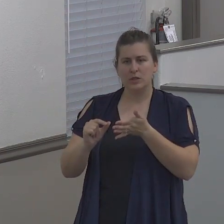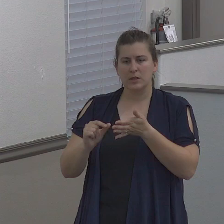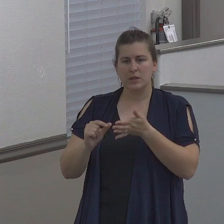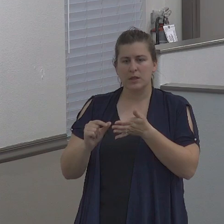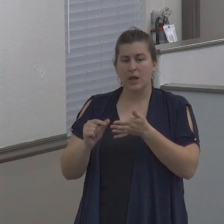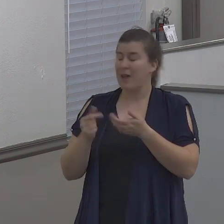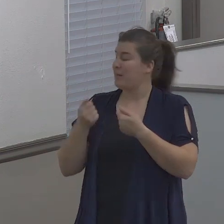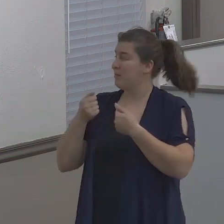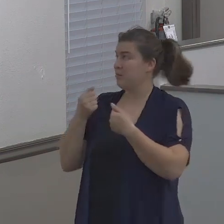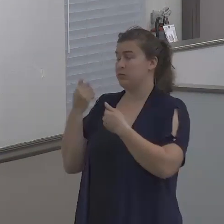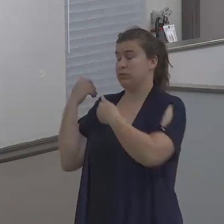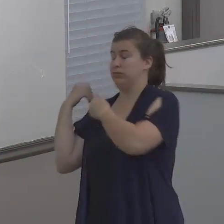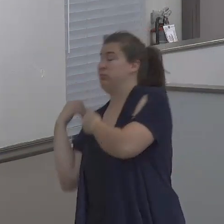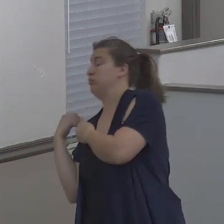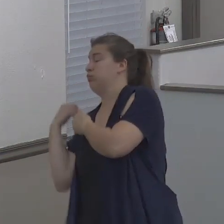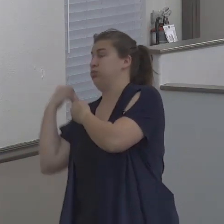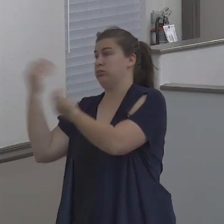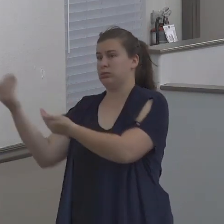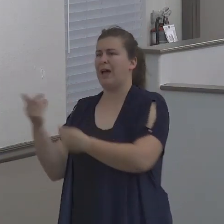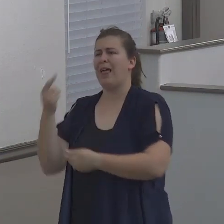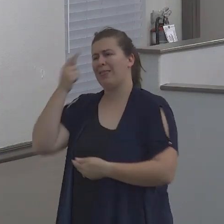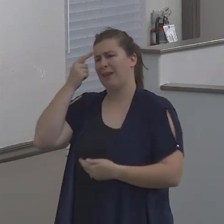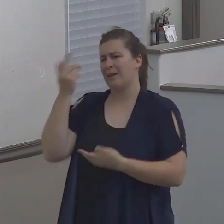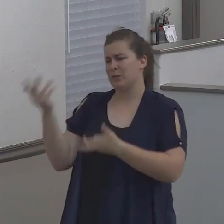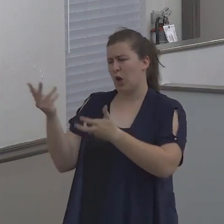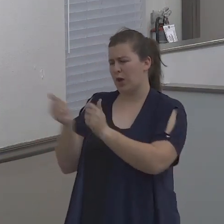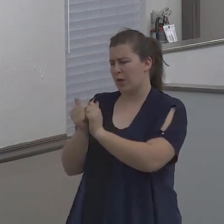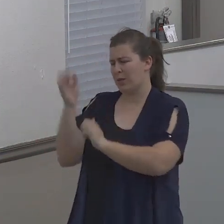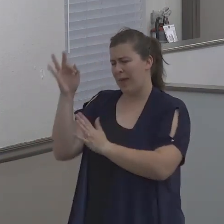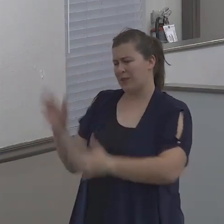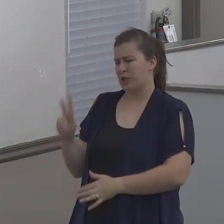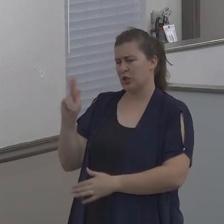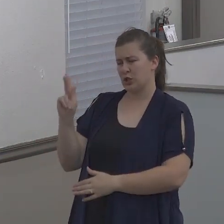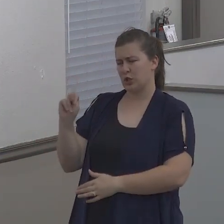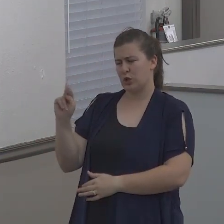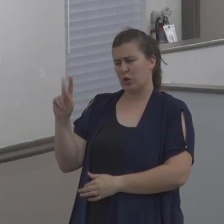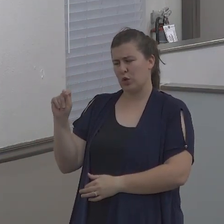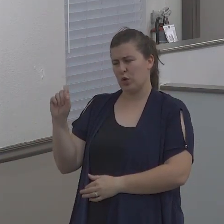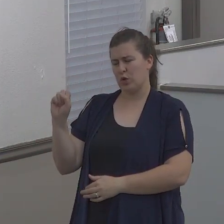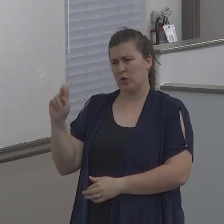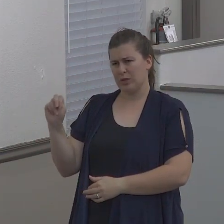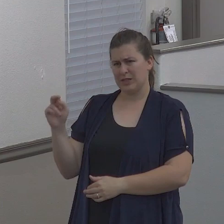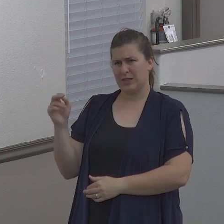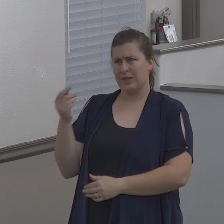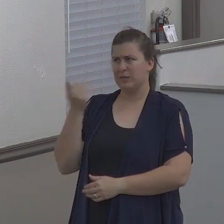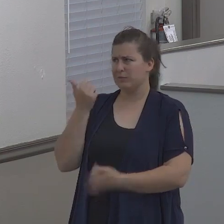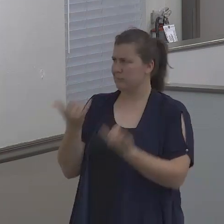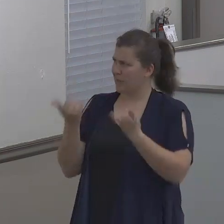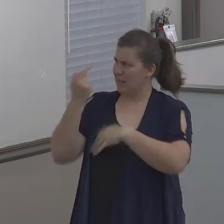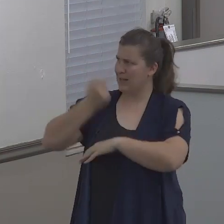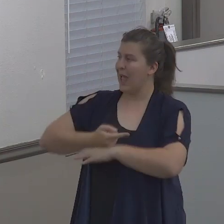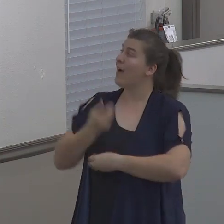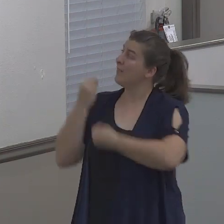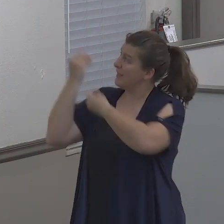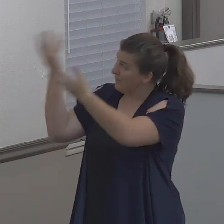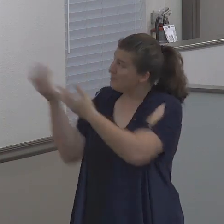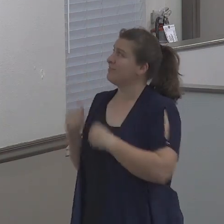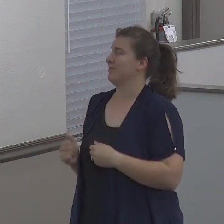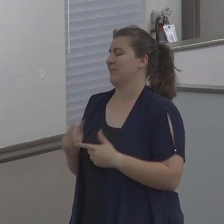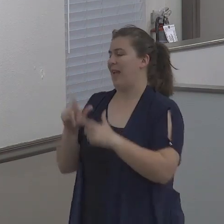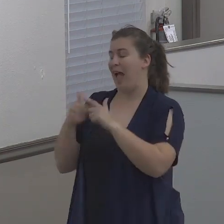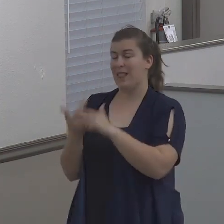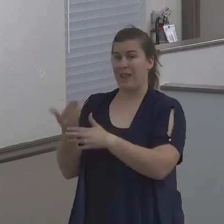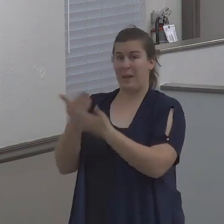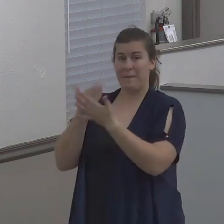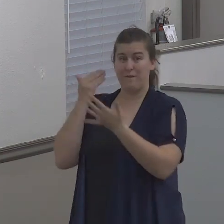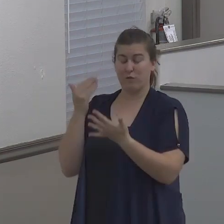I know what this verse says, and I'll give it over to the Lord. I think I was talking to Brother Chris earlier today. Yeah, I give some things